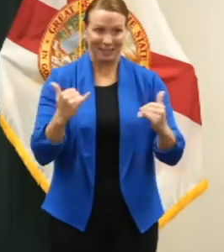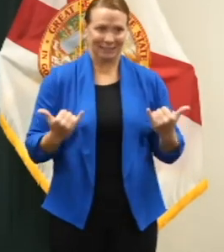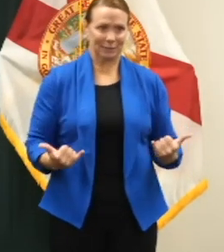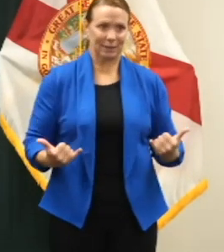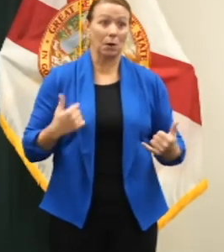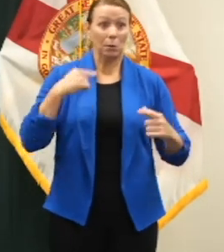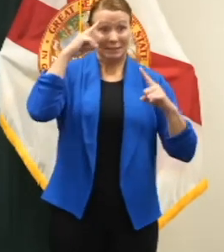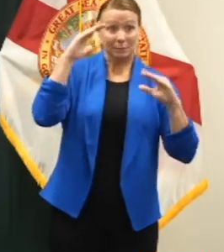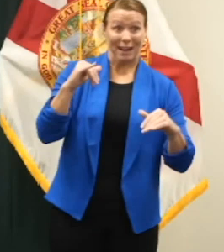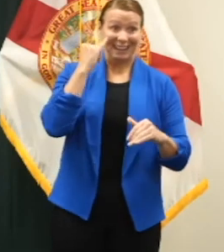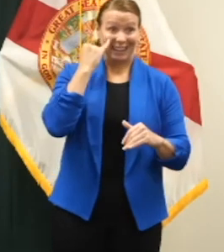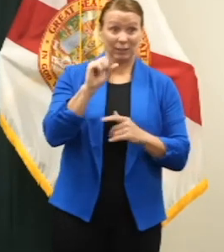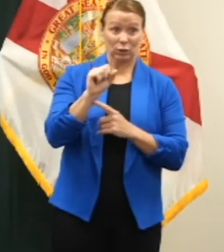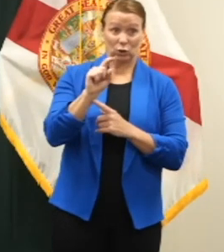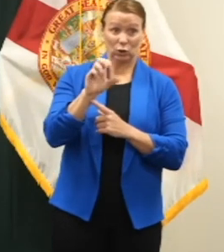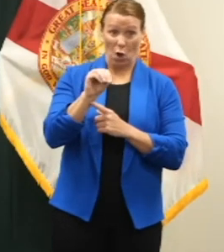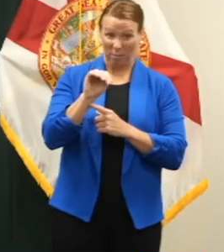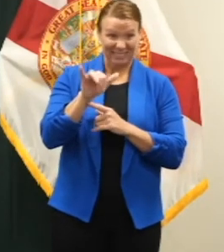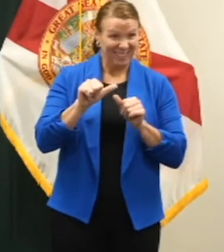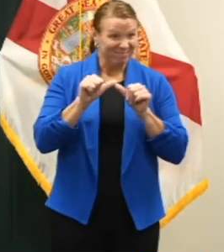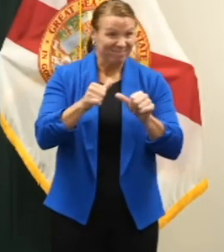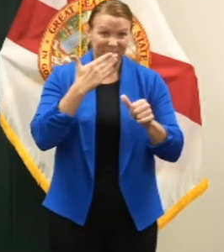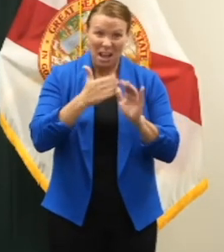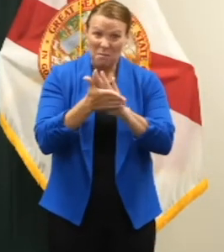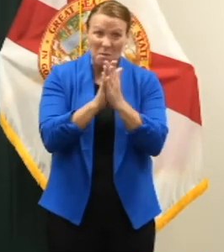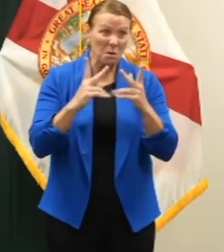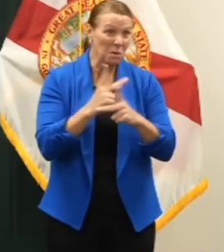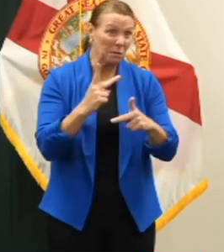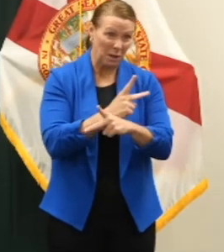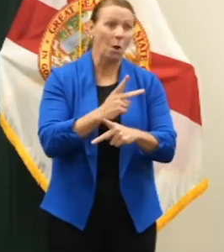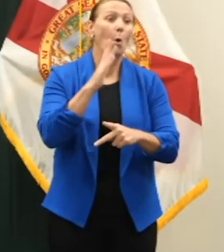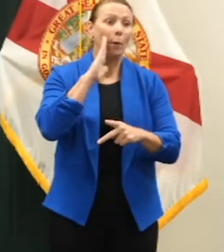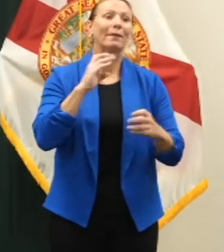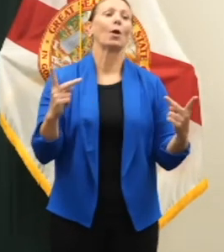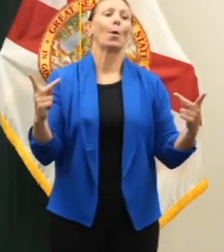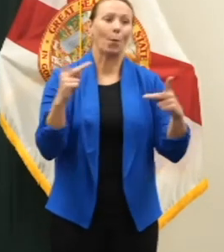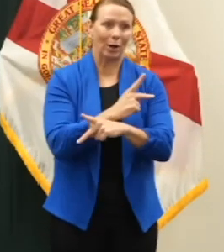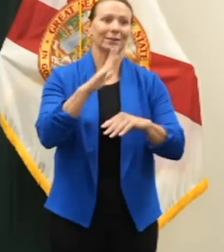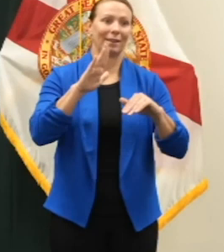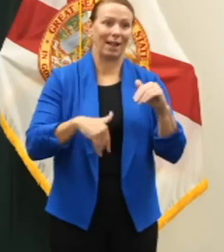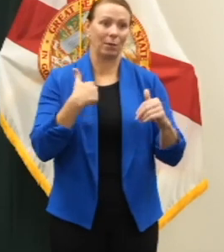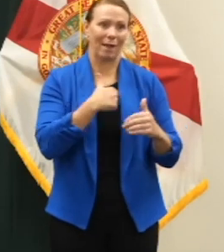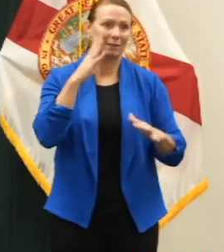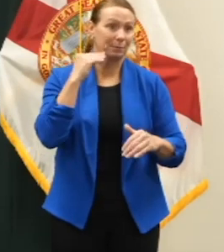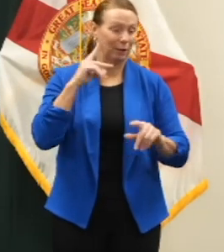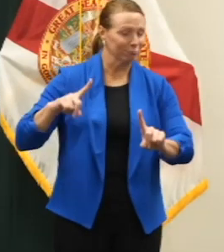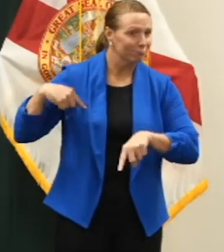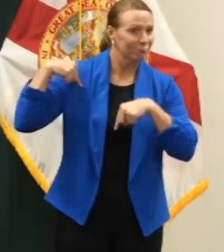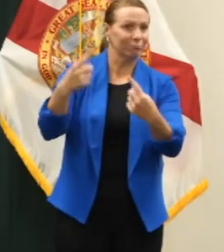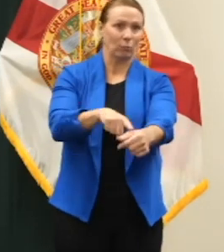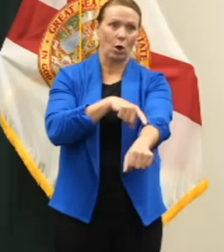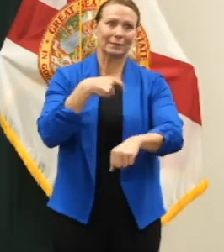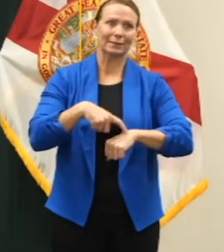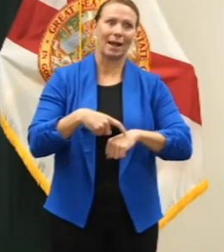stays like it is now, to be an extremely stronger storm than we've faced in a long time. And as Sheriff, I want to